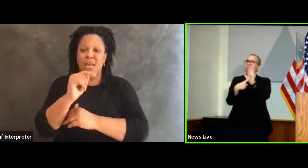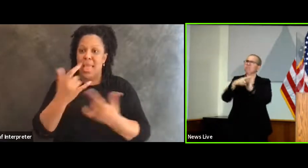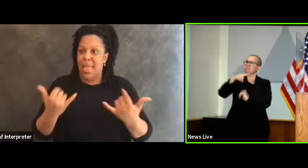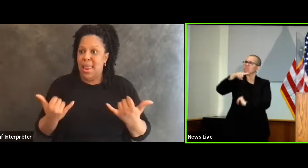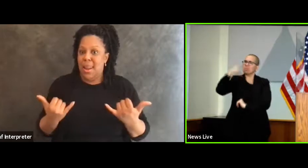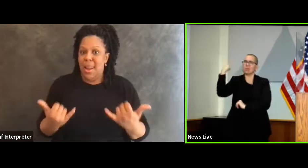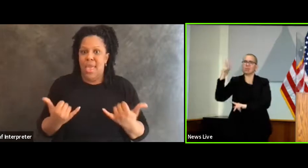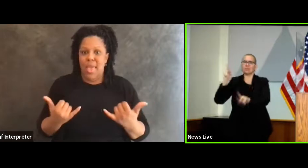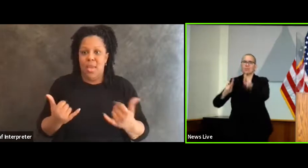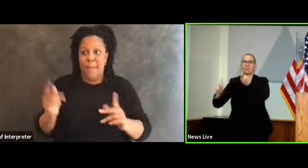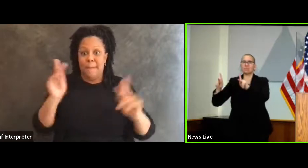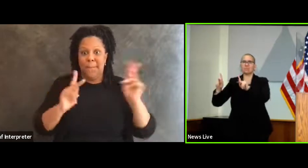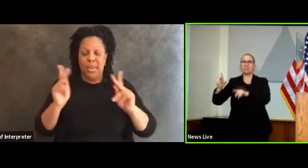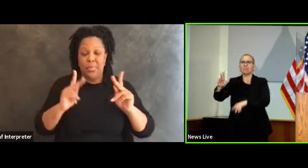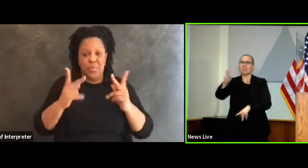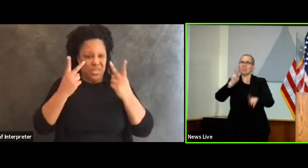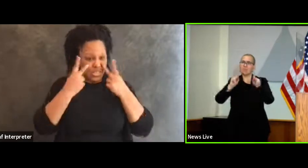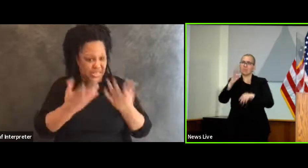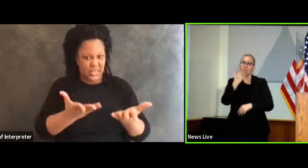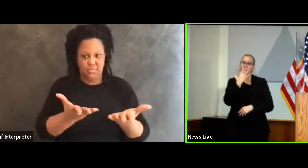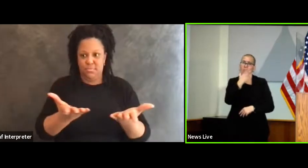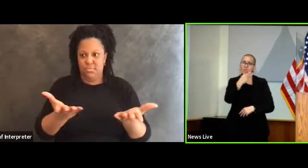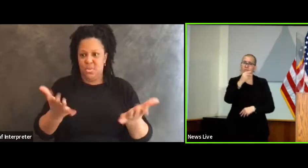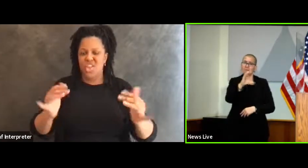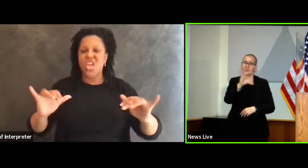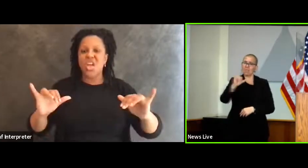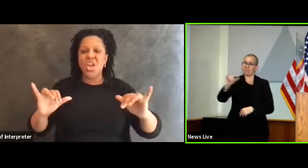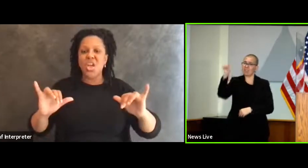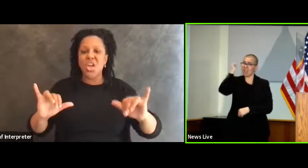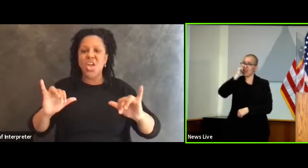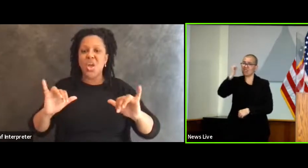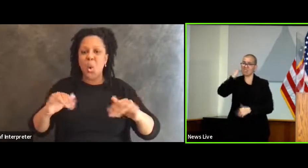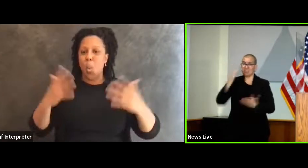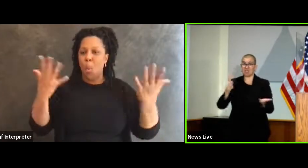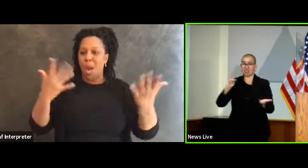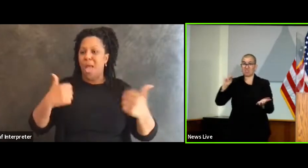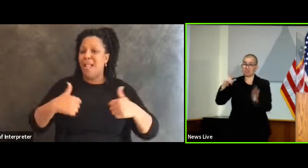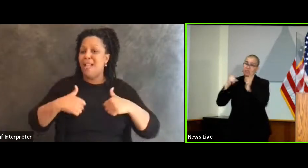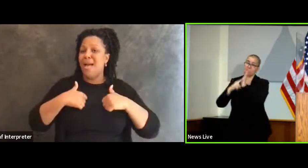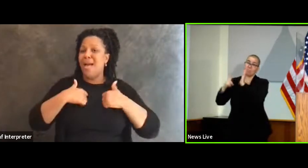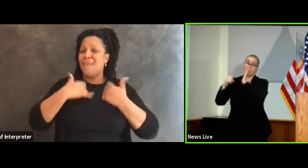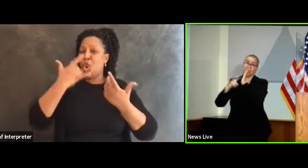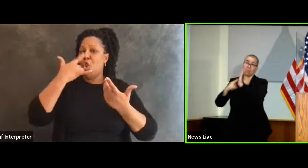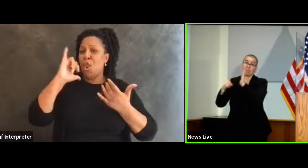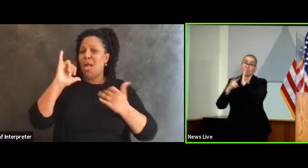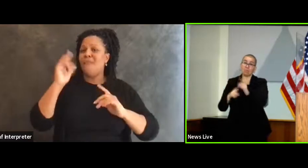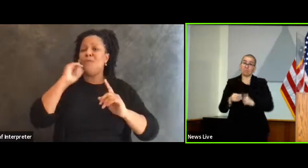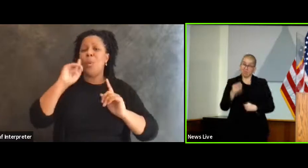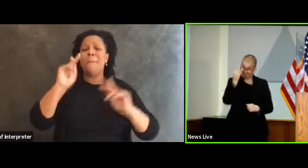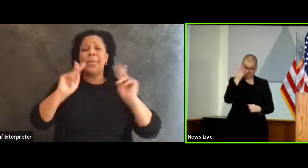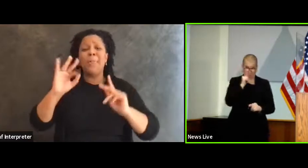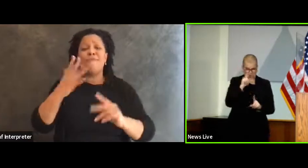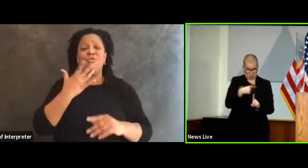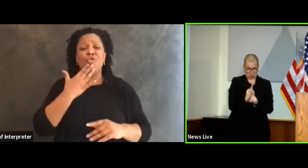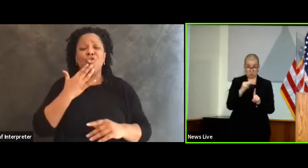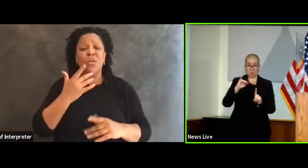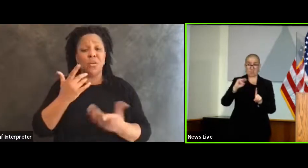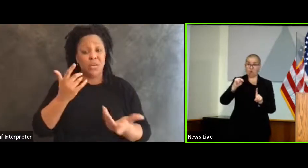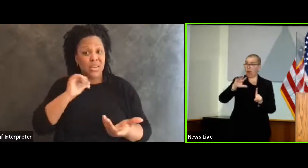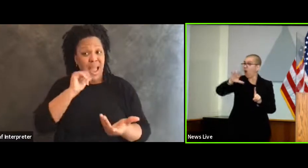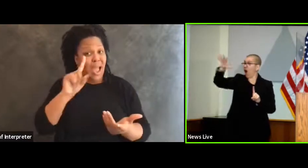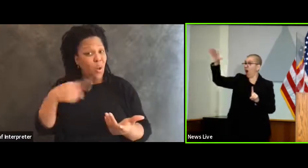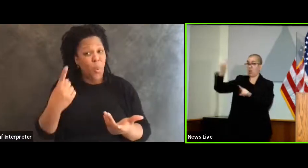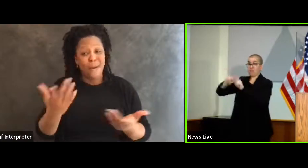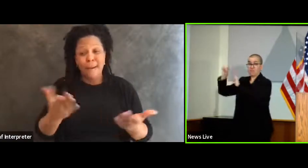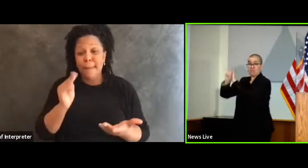Minnesota. It was sad to say that it's just not in Minnesota, but it's national as well. And